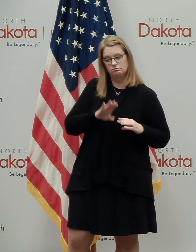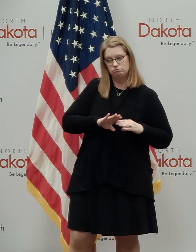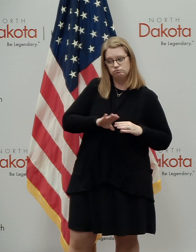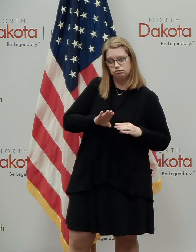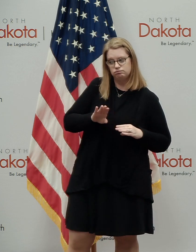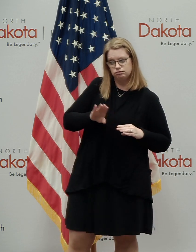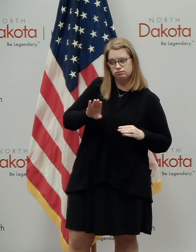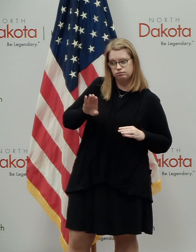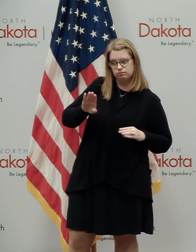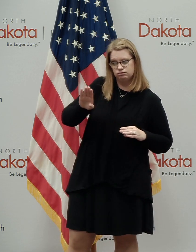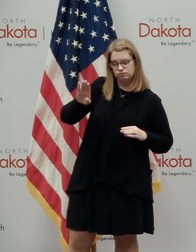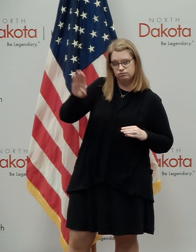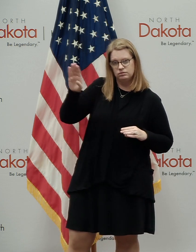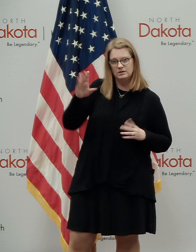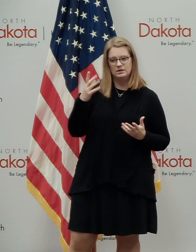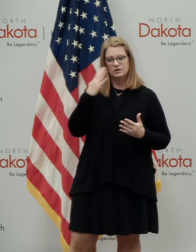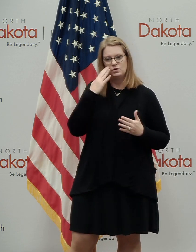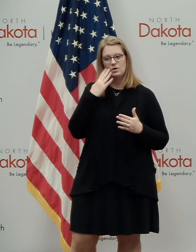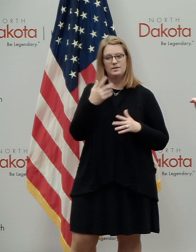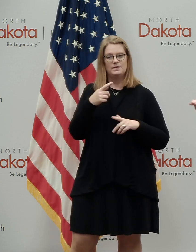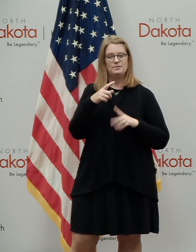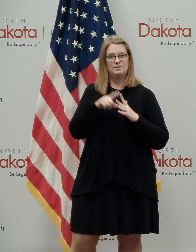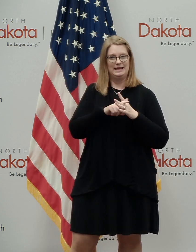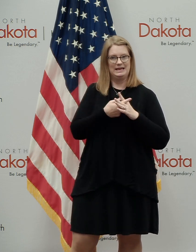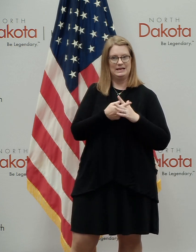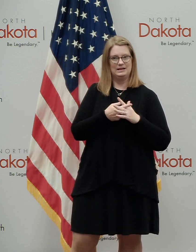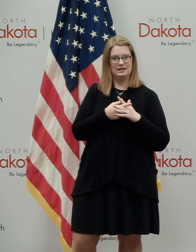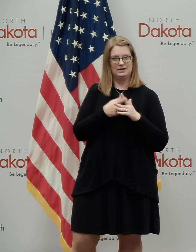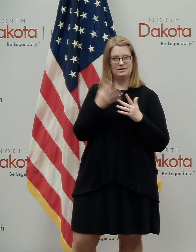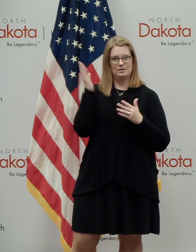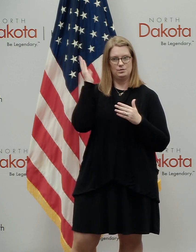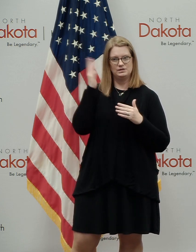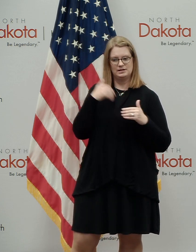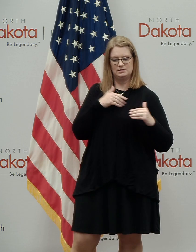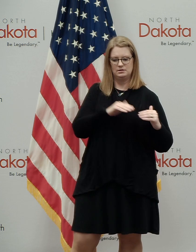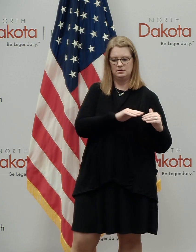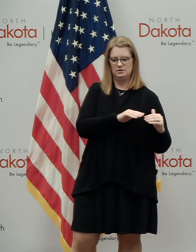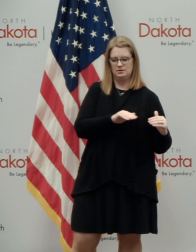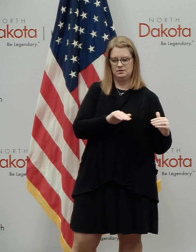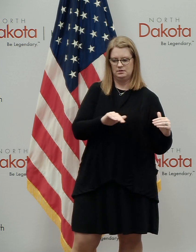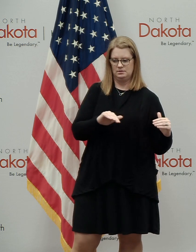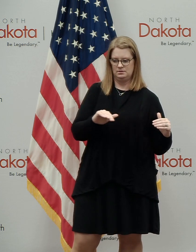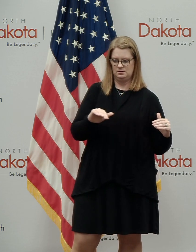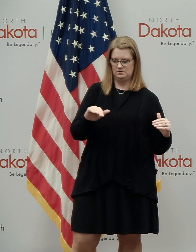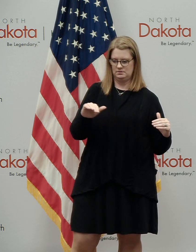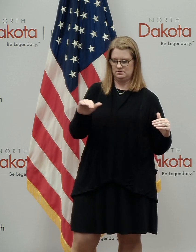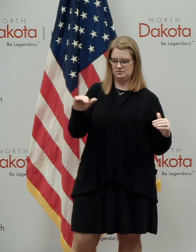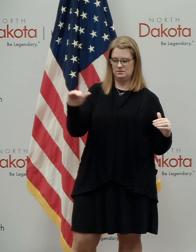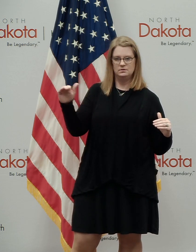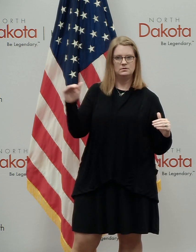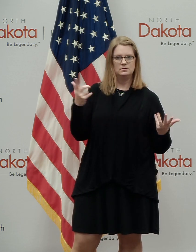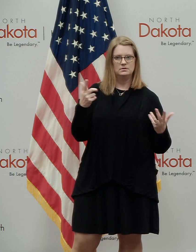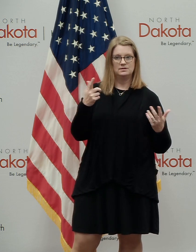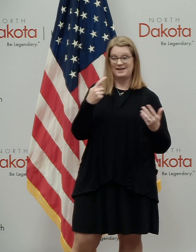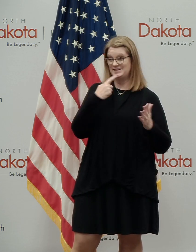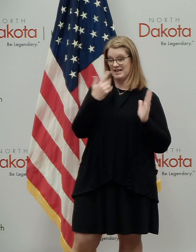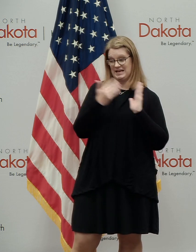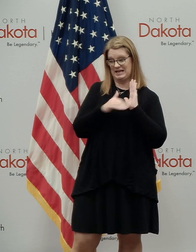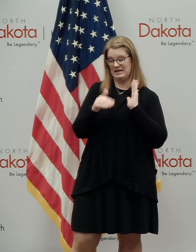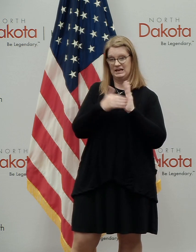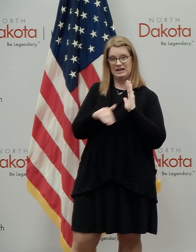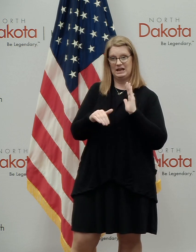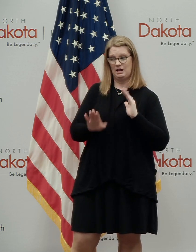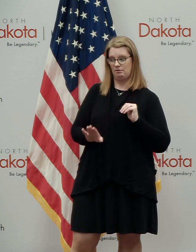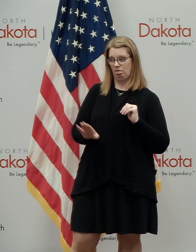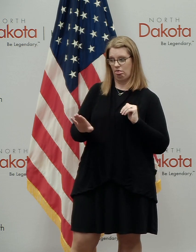The curve, as you've seen when we showed at the beginning of the presentation, has got a flat incline. I've said repeatedly, going the wrong direction. Anytime it's